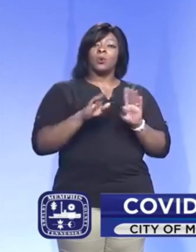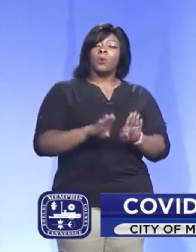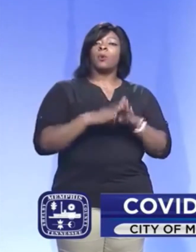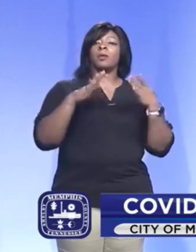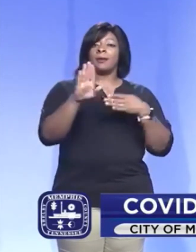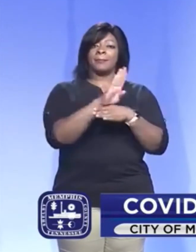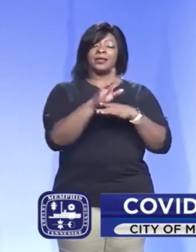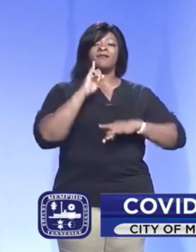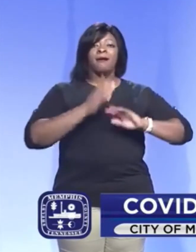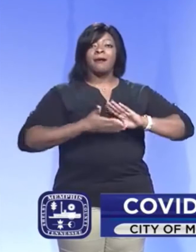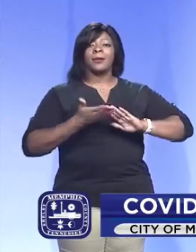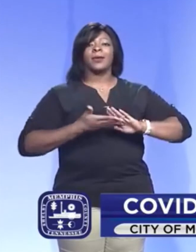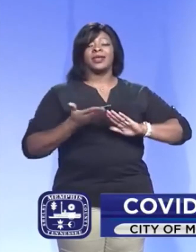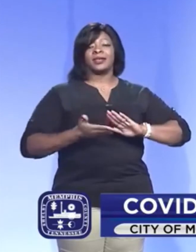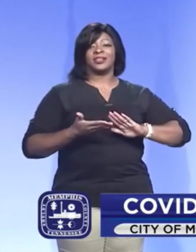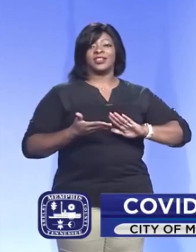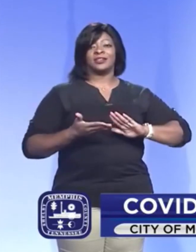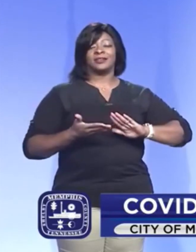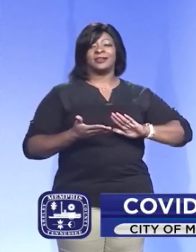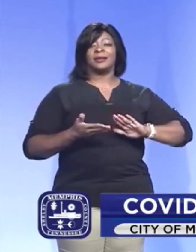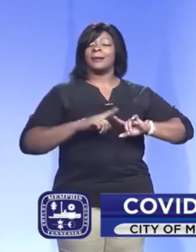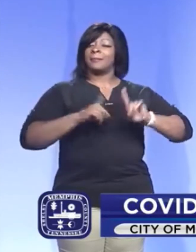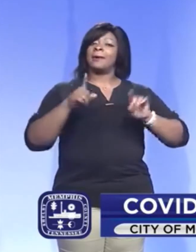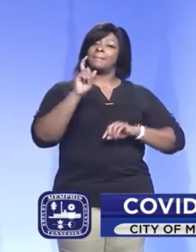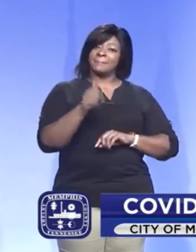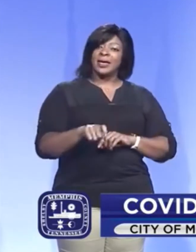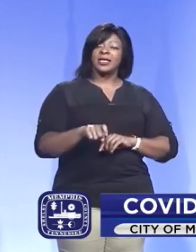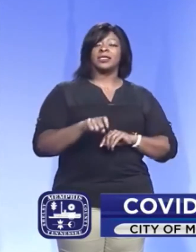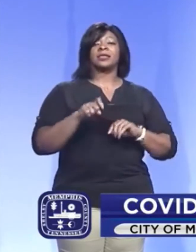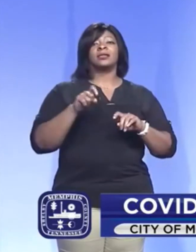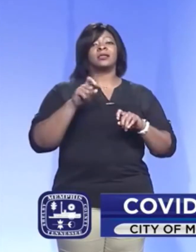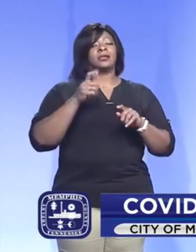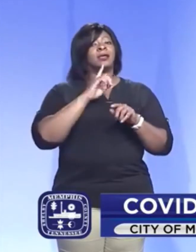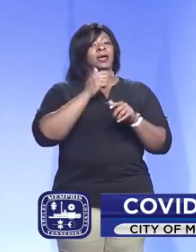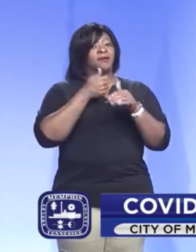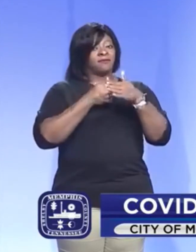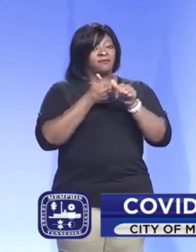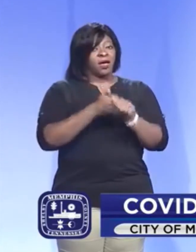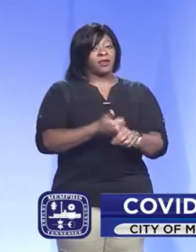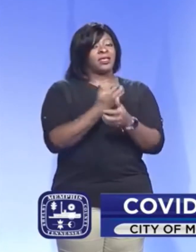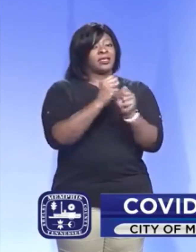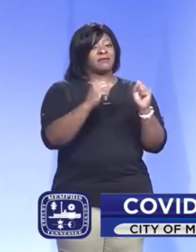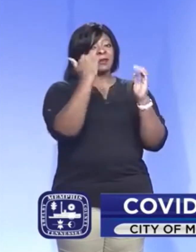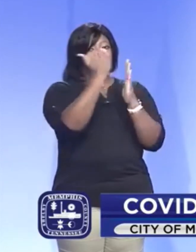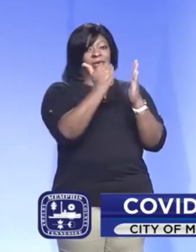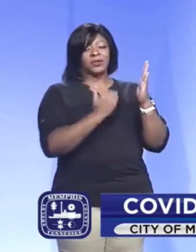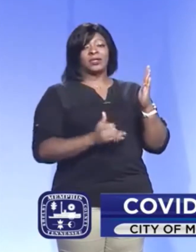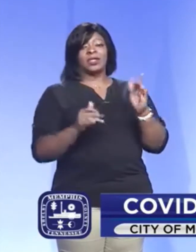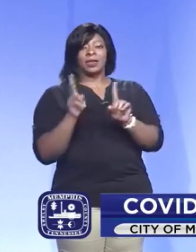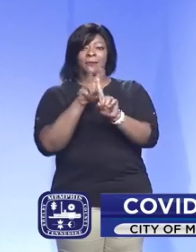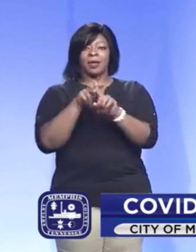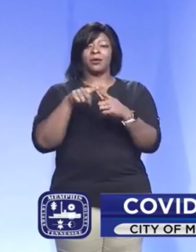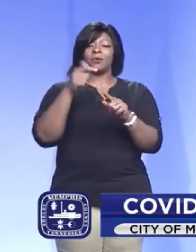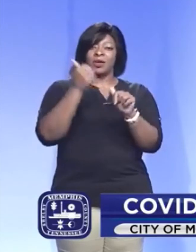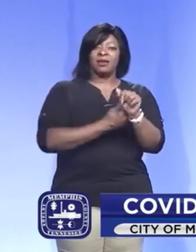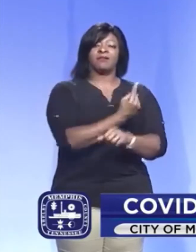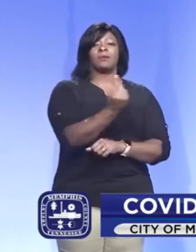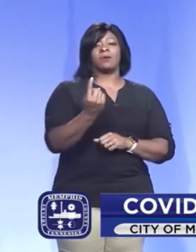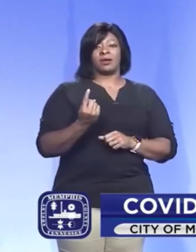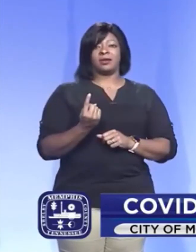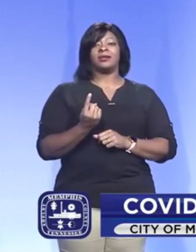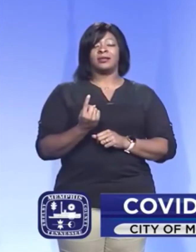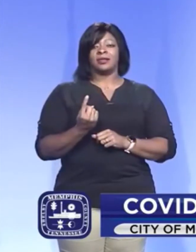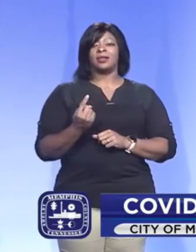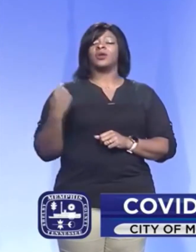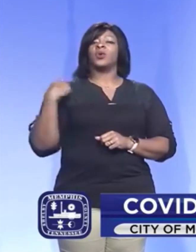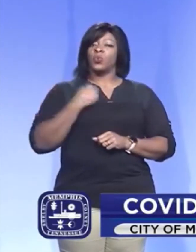to operate, but it must be within the safety measures that apply to everyone. And